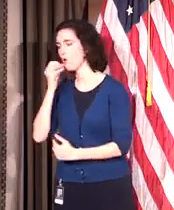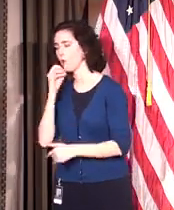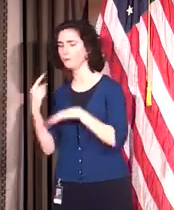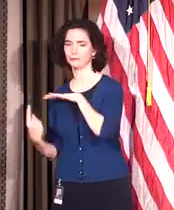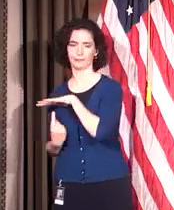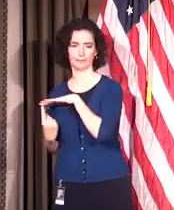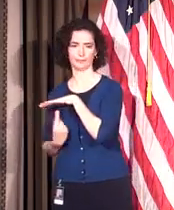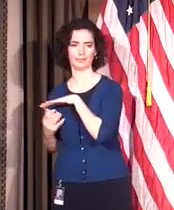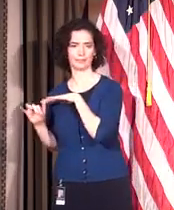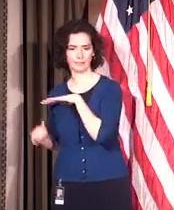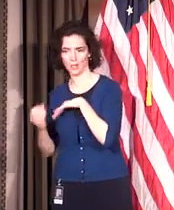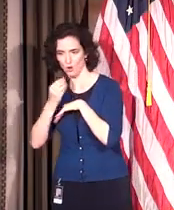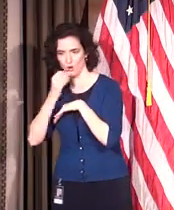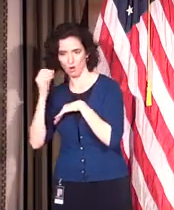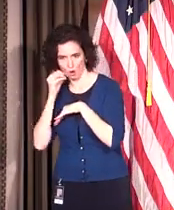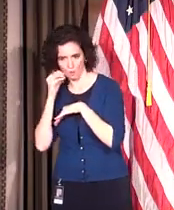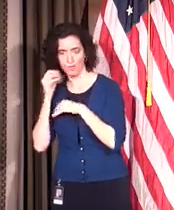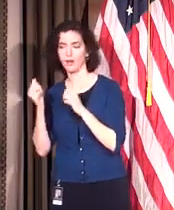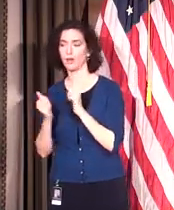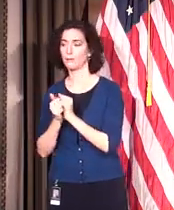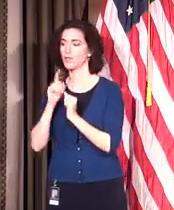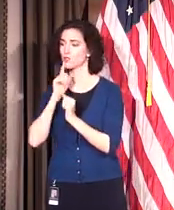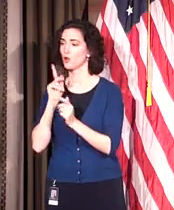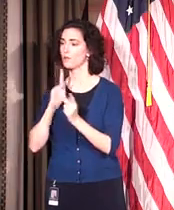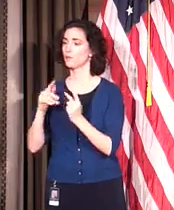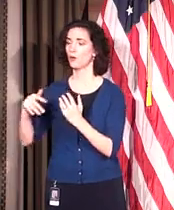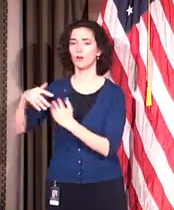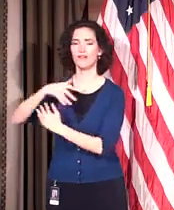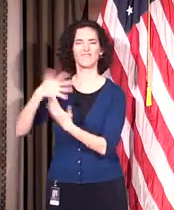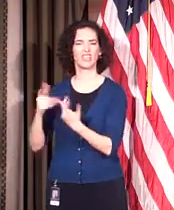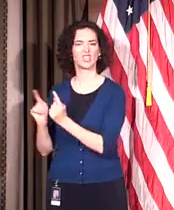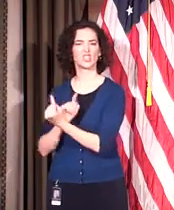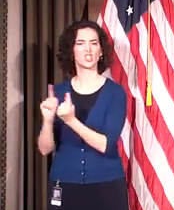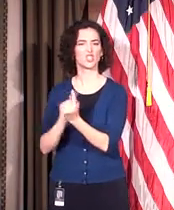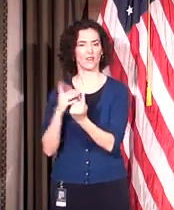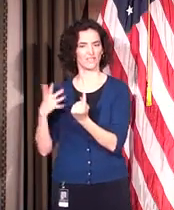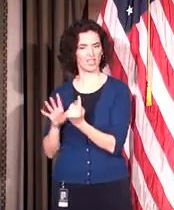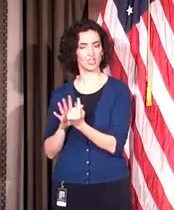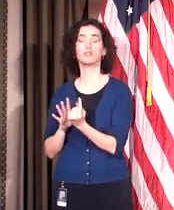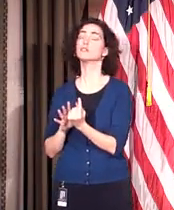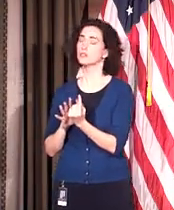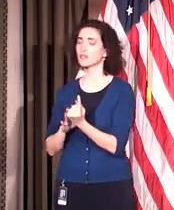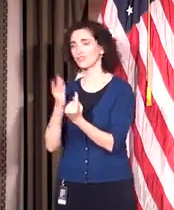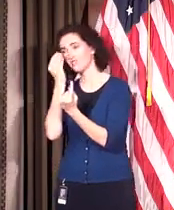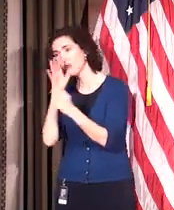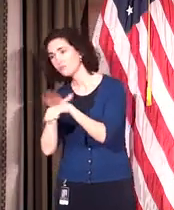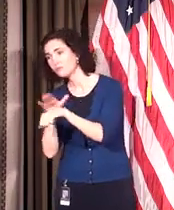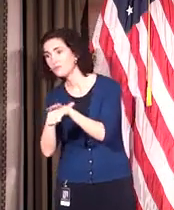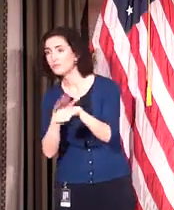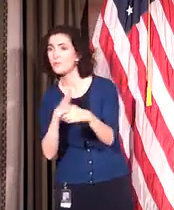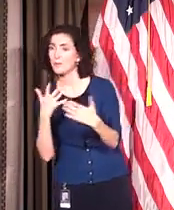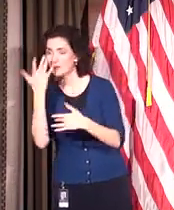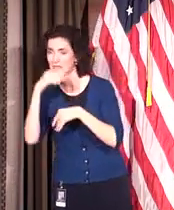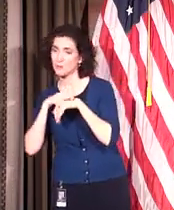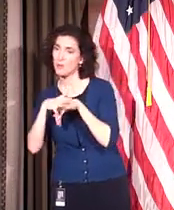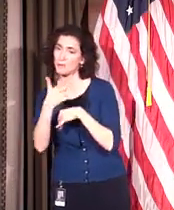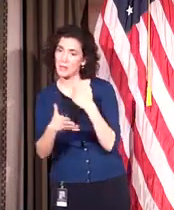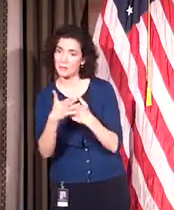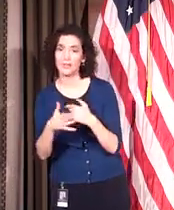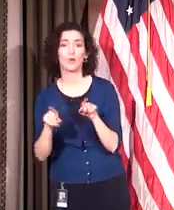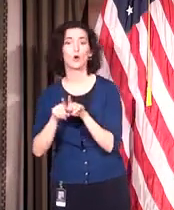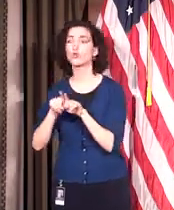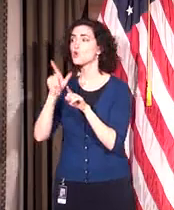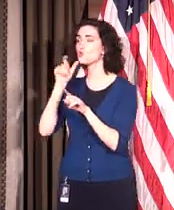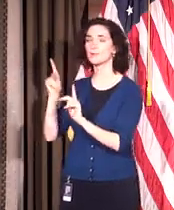isolating and making sure that their close contacts are notified and cooperating with the contact tracers, and all of those things that we do for people that do